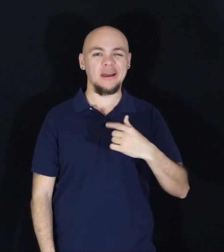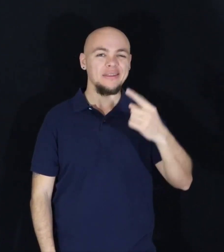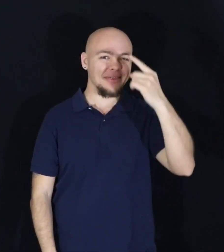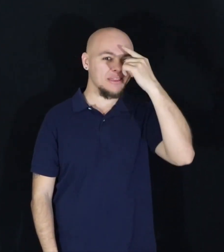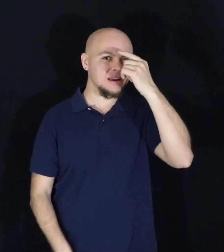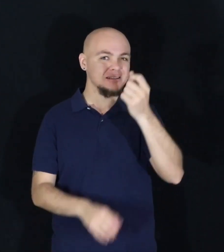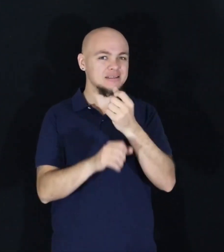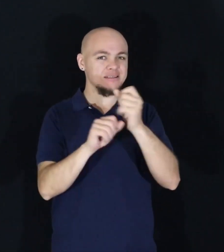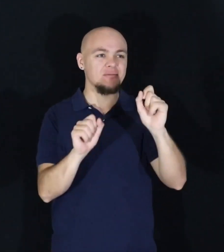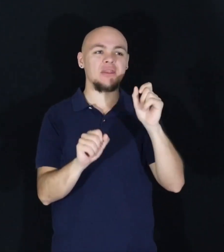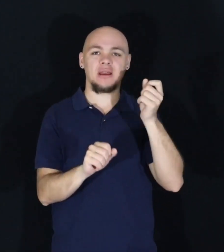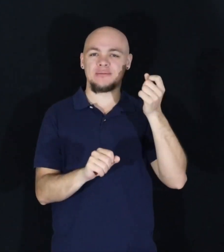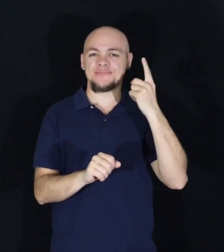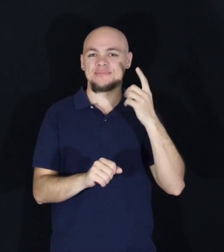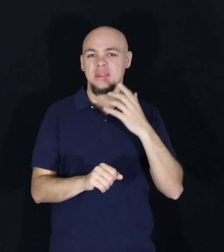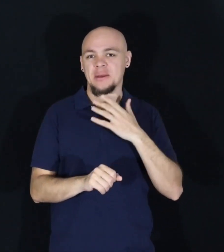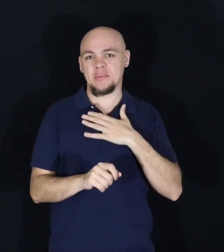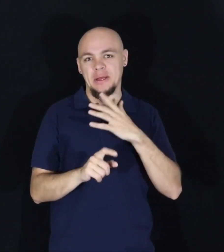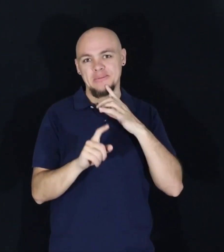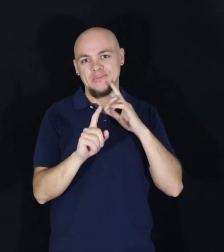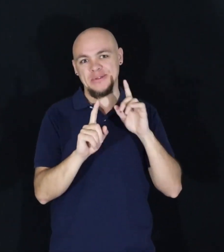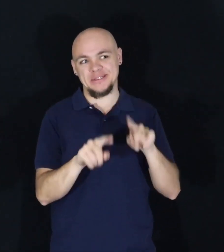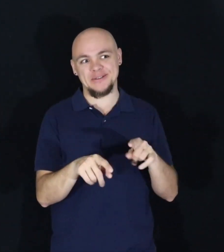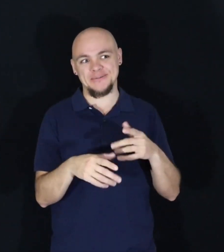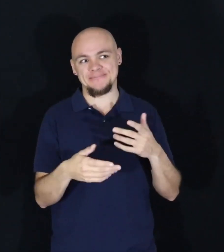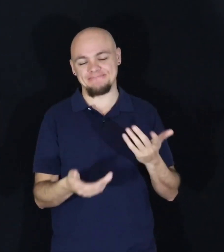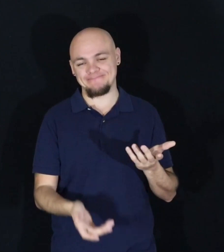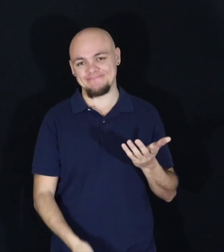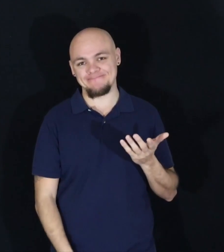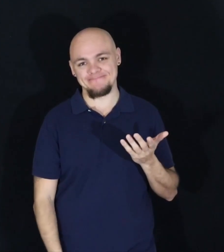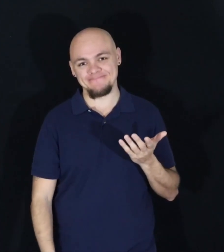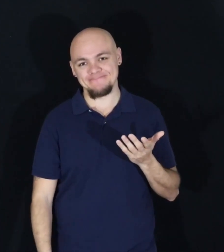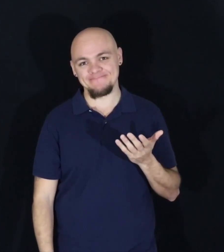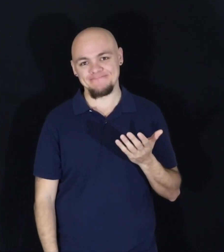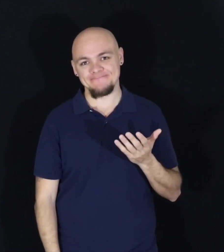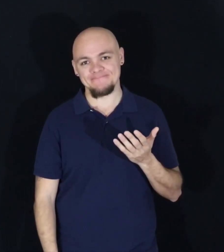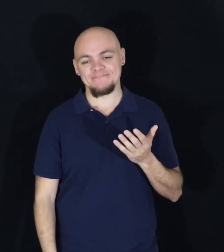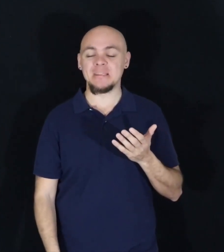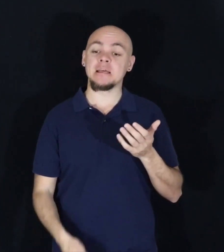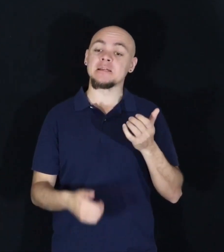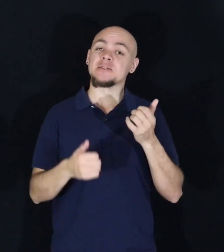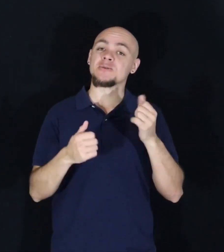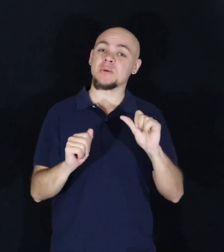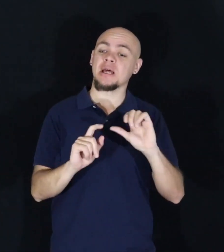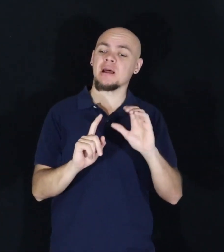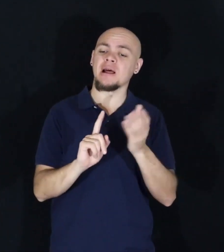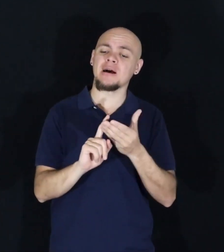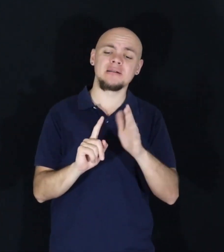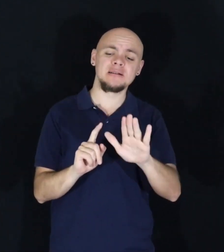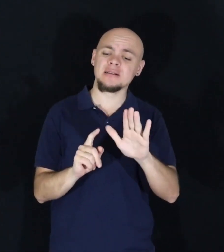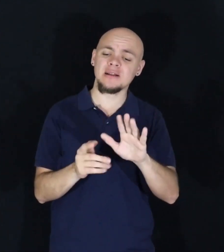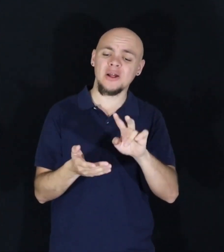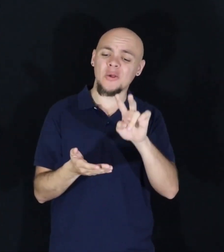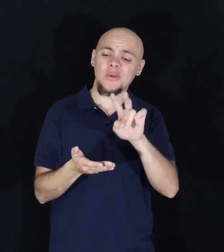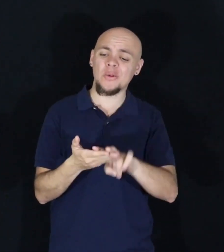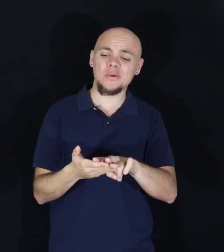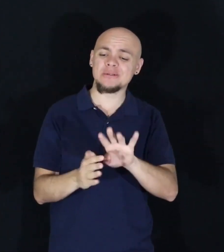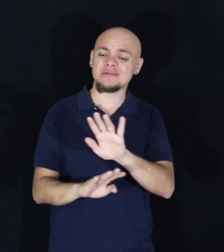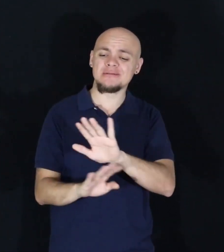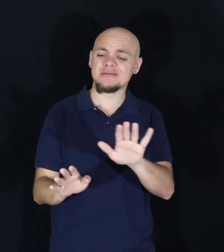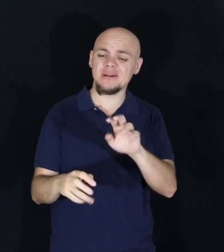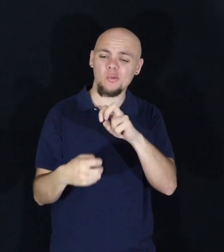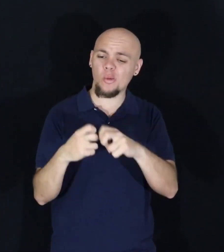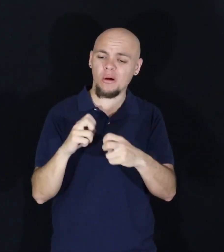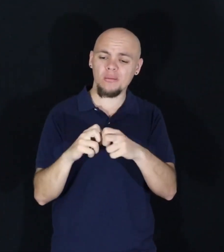they understood by my reaction what the results were. They tried to convince me that losing isn't an issue and tried